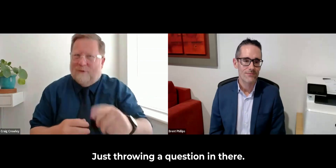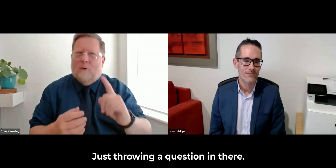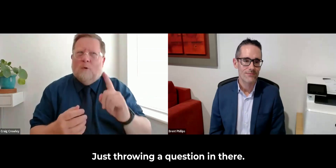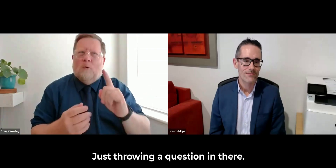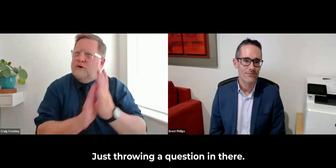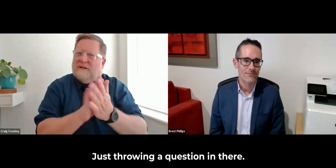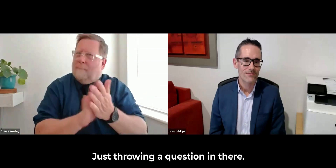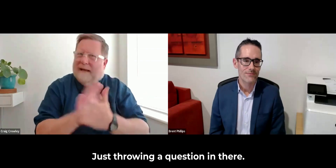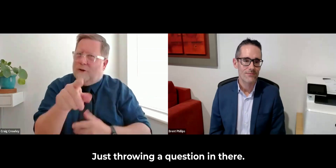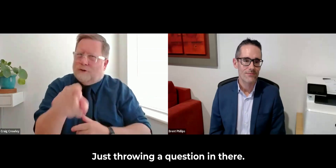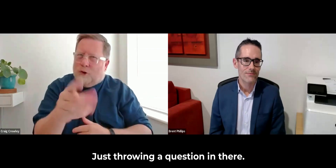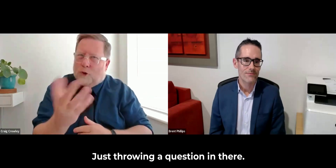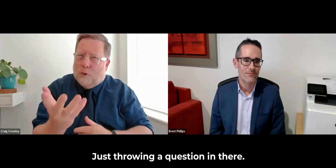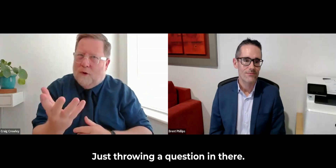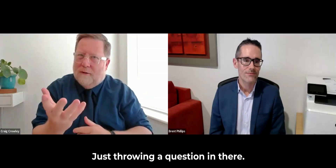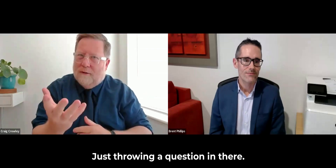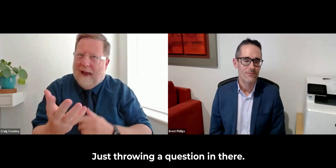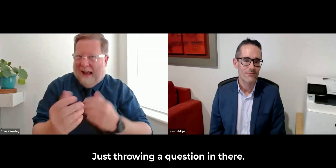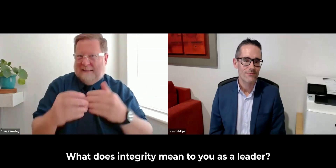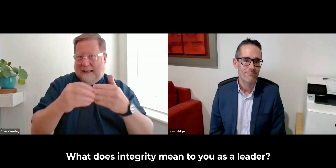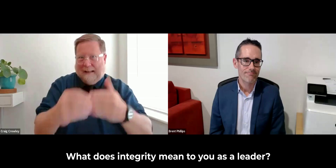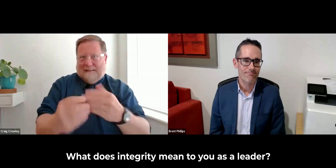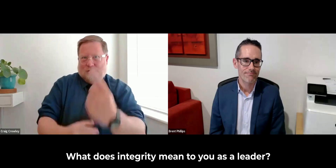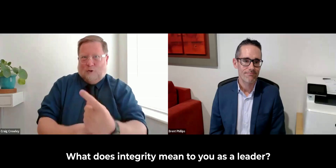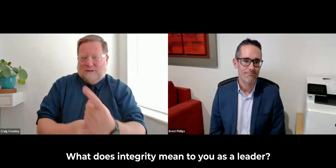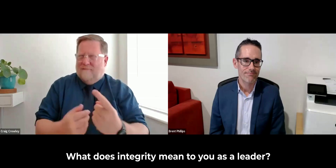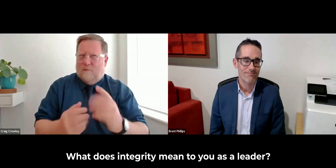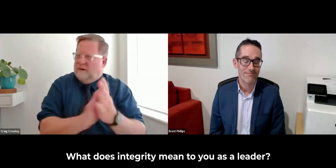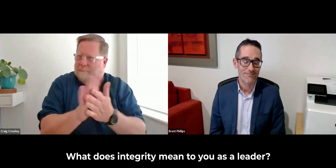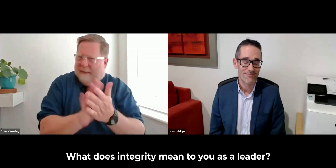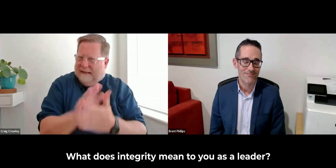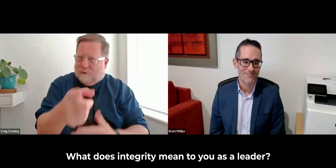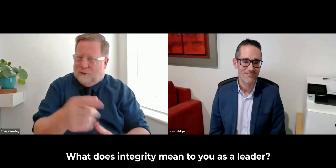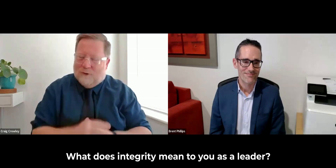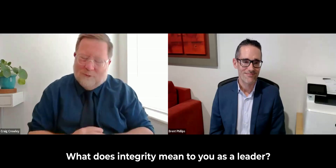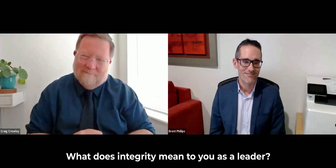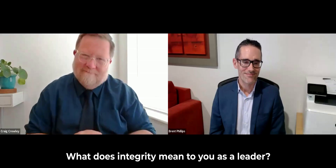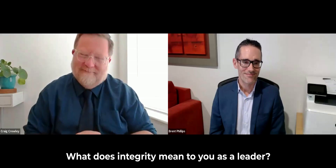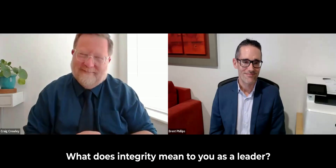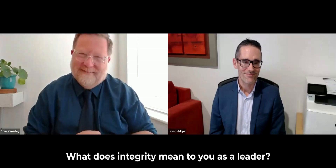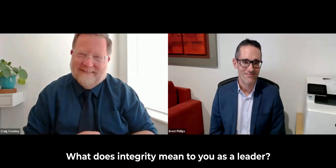just throwing a question in there. What does integrity mean to you as a leader?